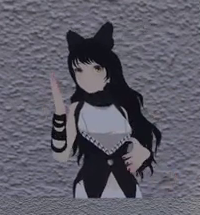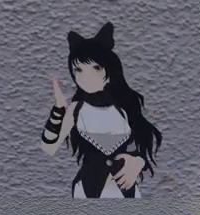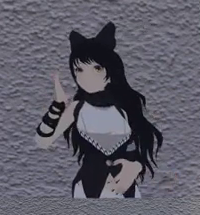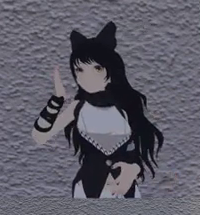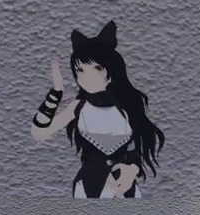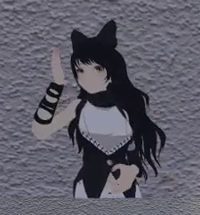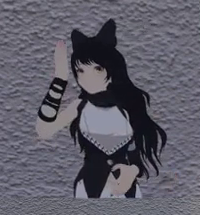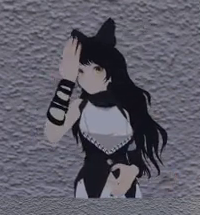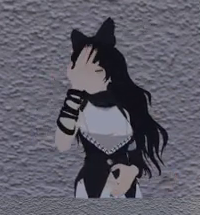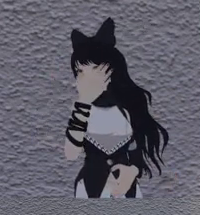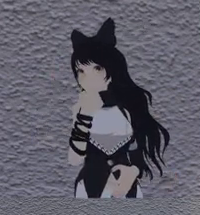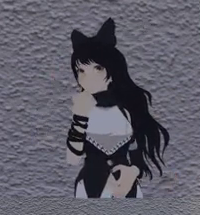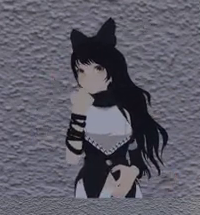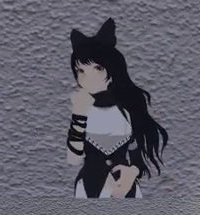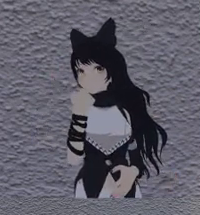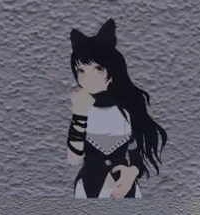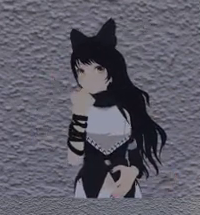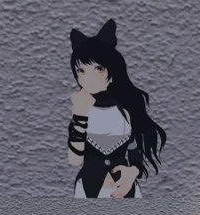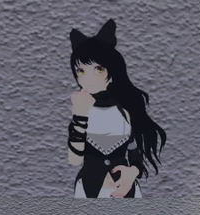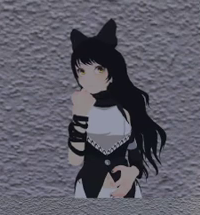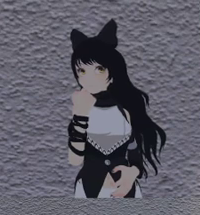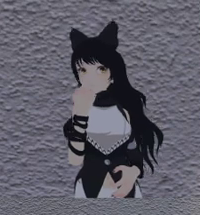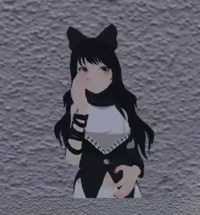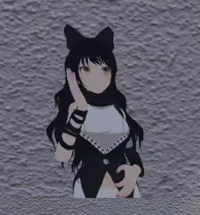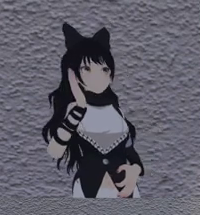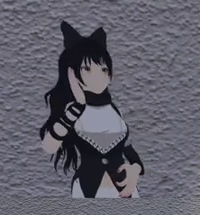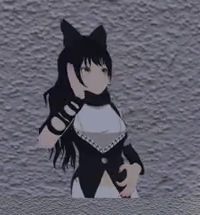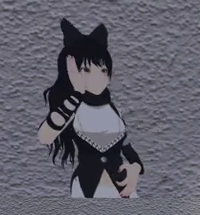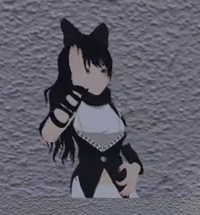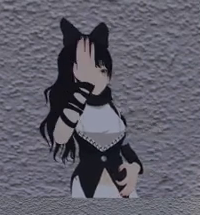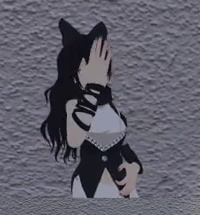Next sign? Beautiful.